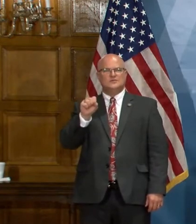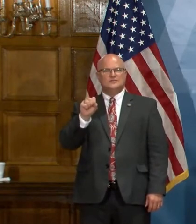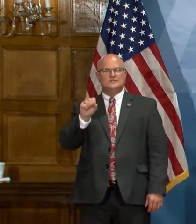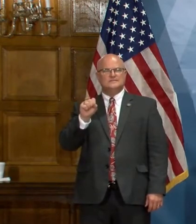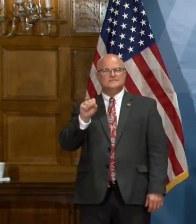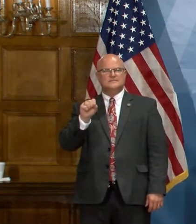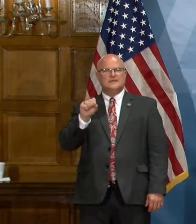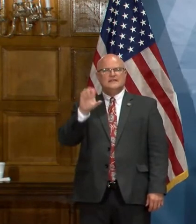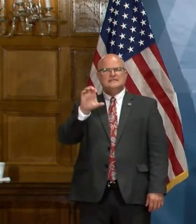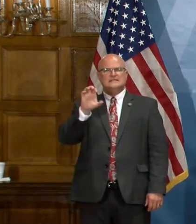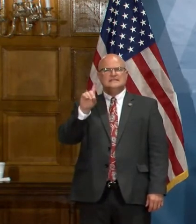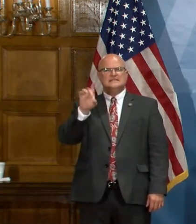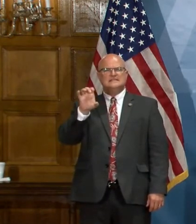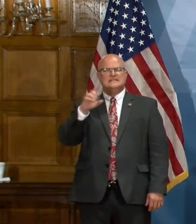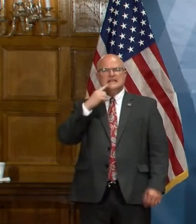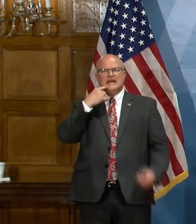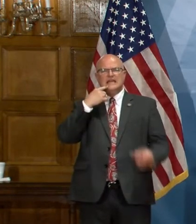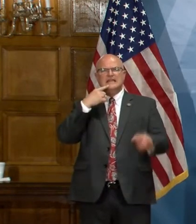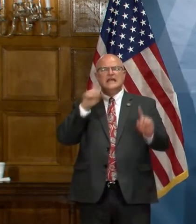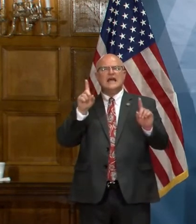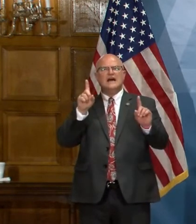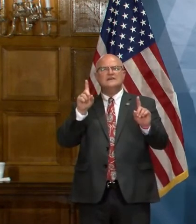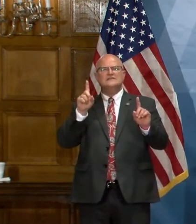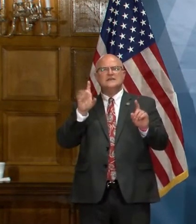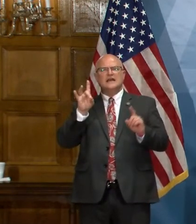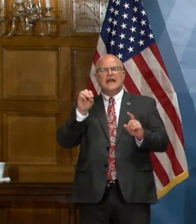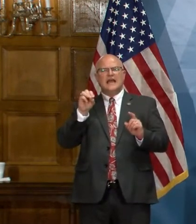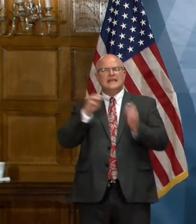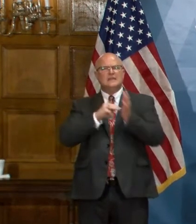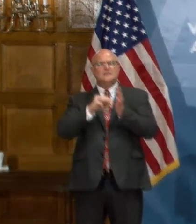The CDC announced nearly $30 million for